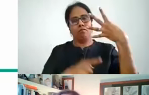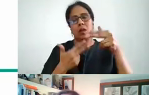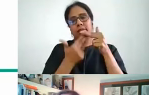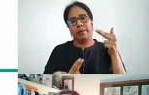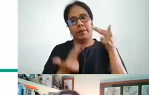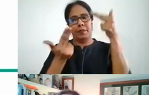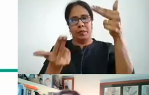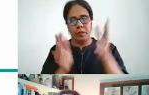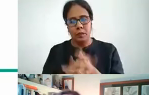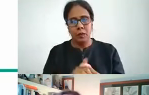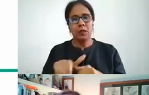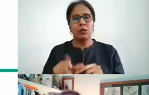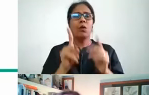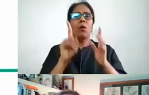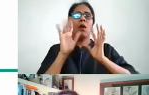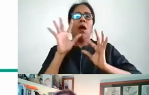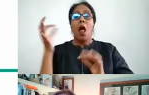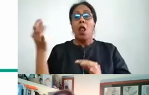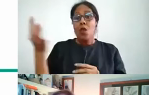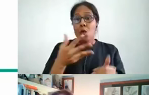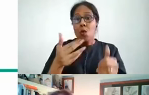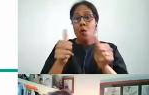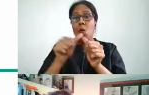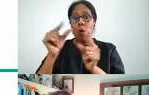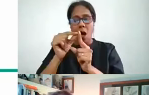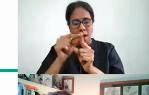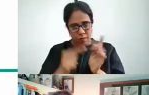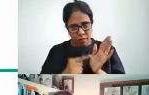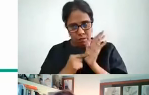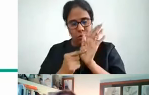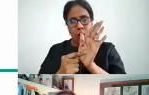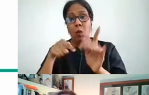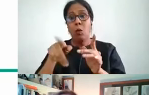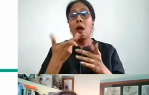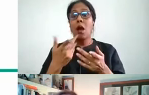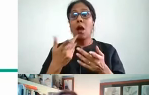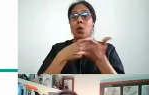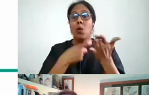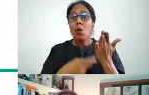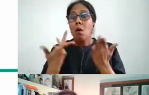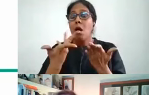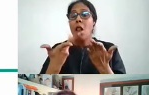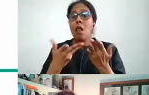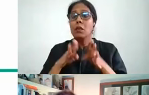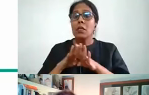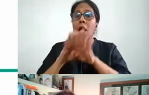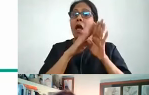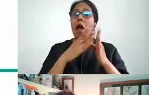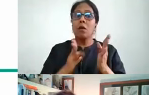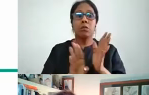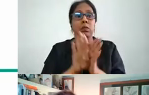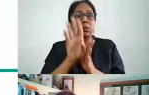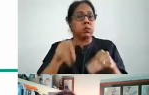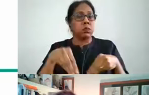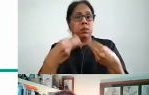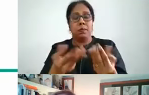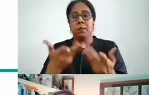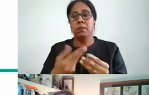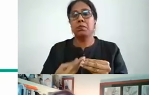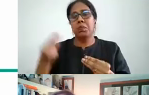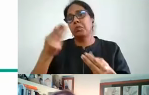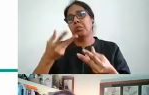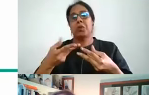I'll highlight one new application where the standard has been developed for quite some time, but products have not yet been on the market, just